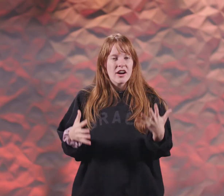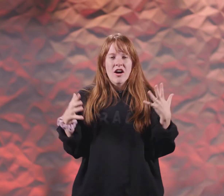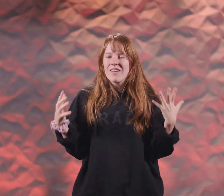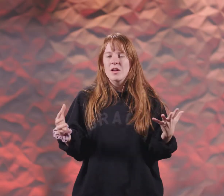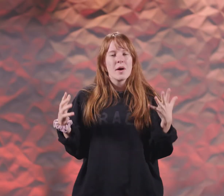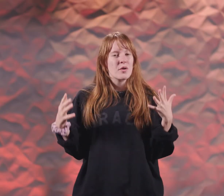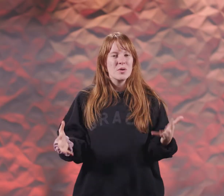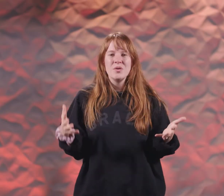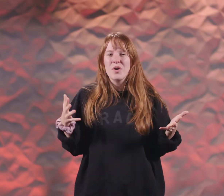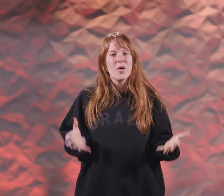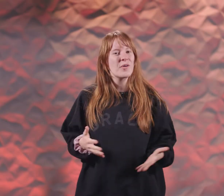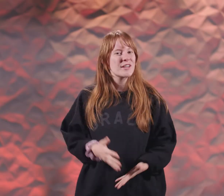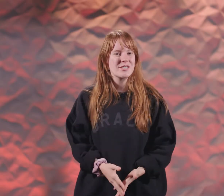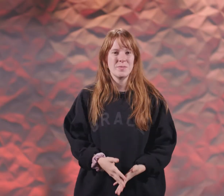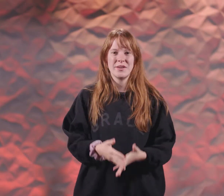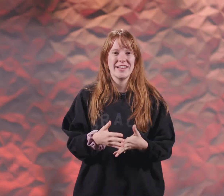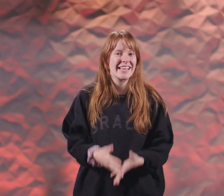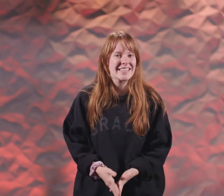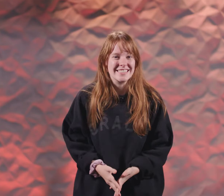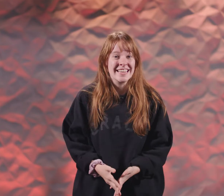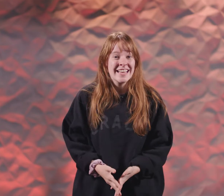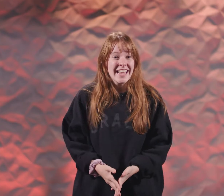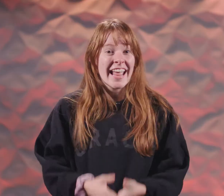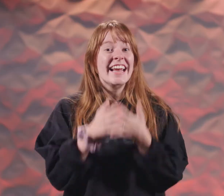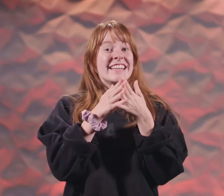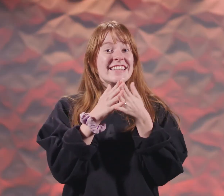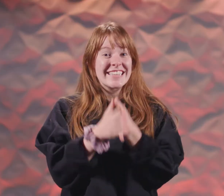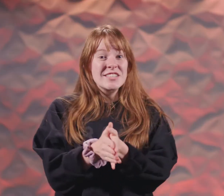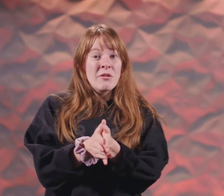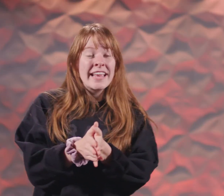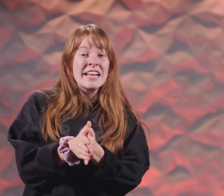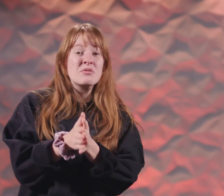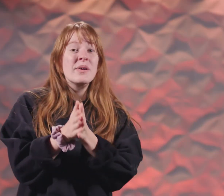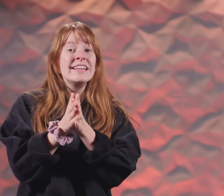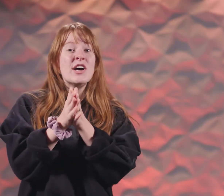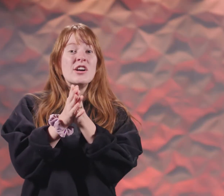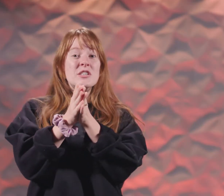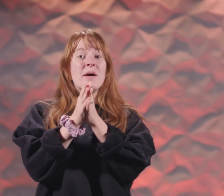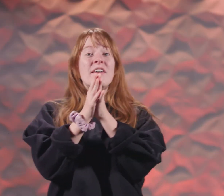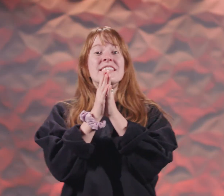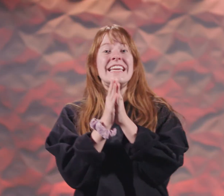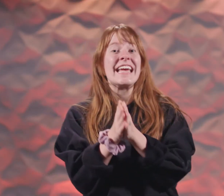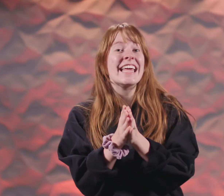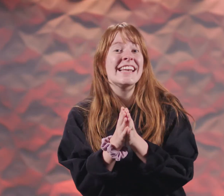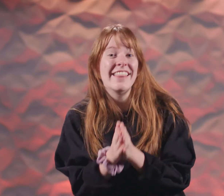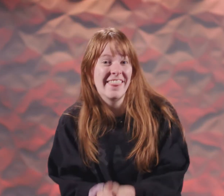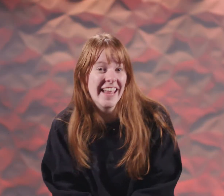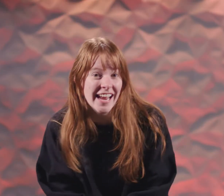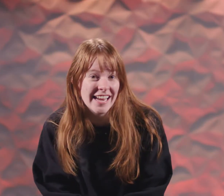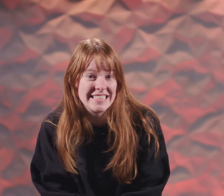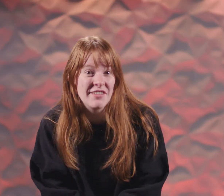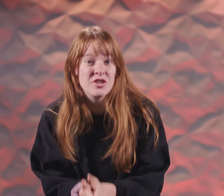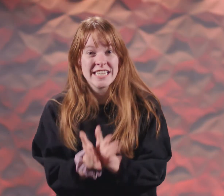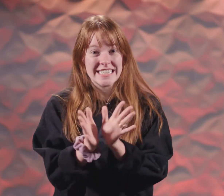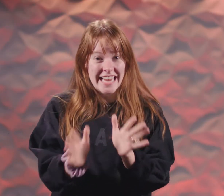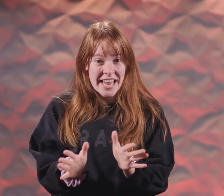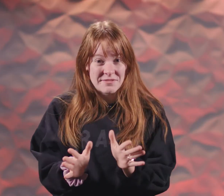all about who the Holy Spirit is. And this weekend, we talked about 10 things. Everyone say 10,